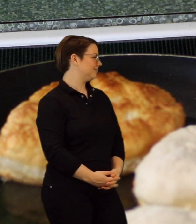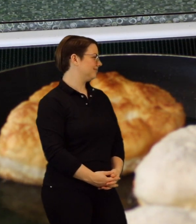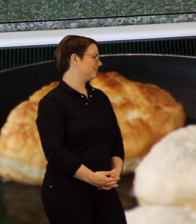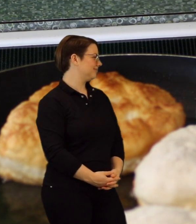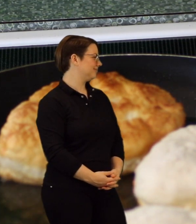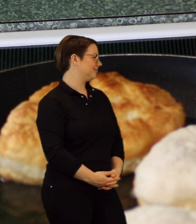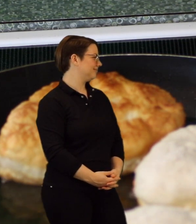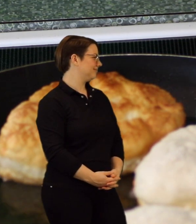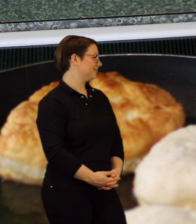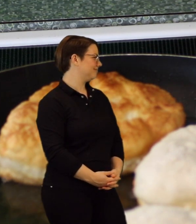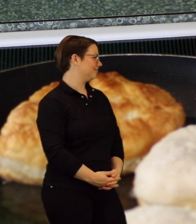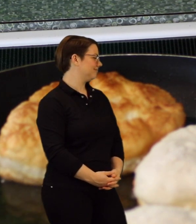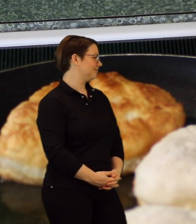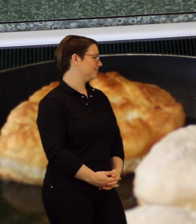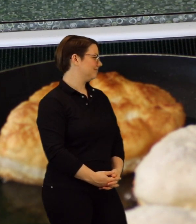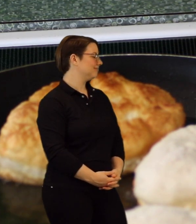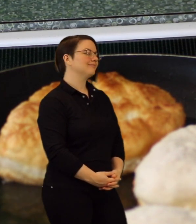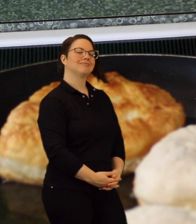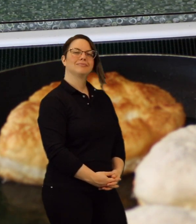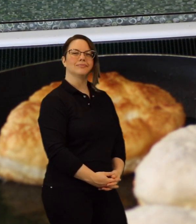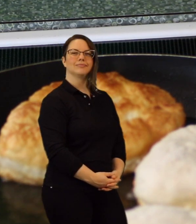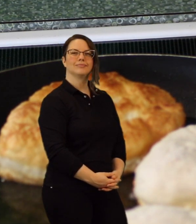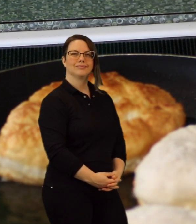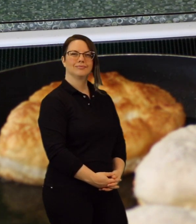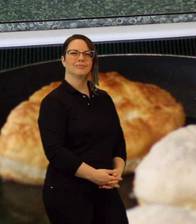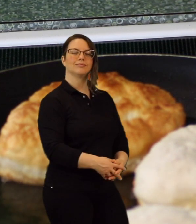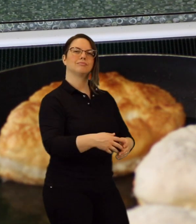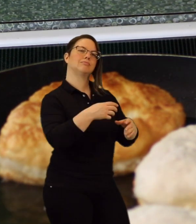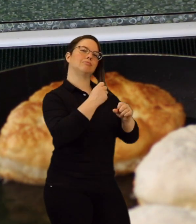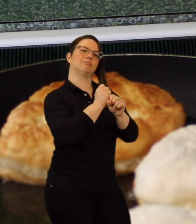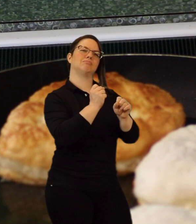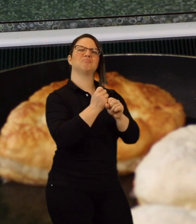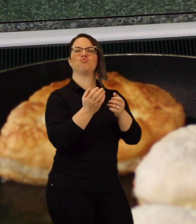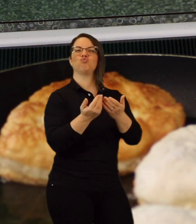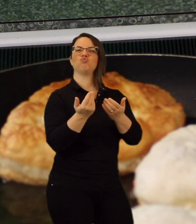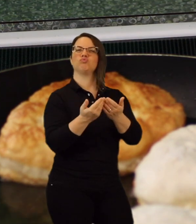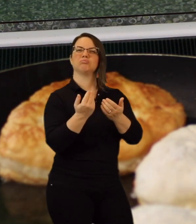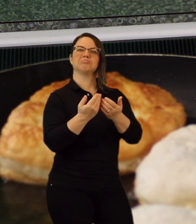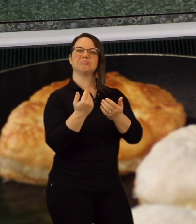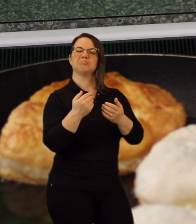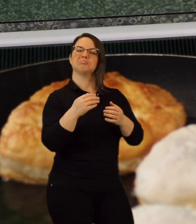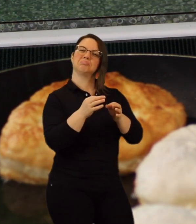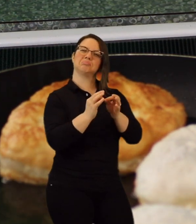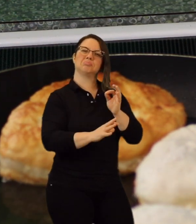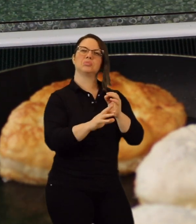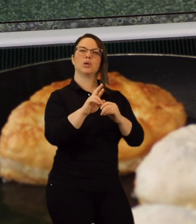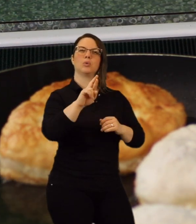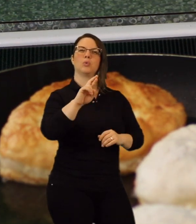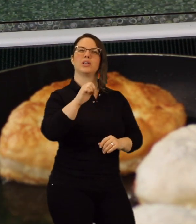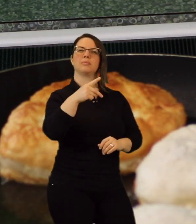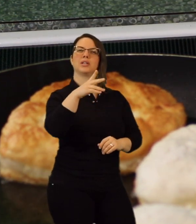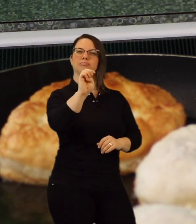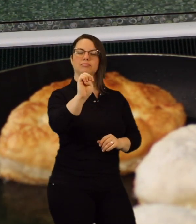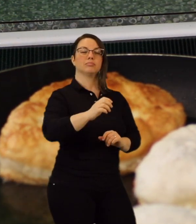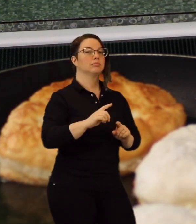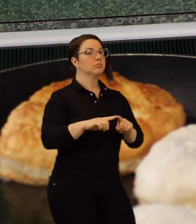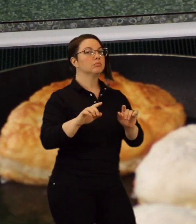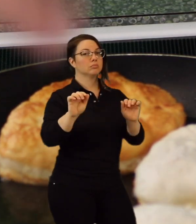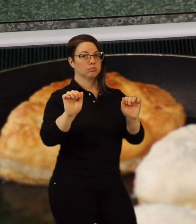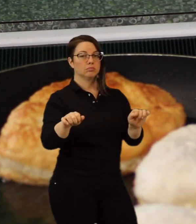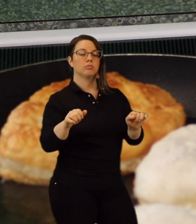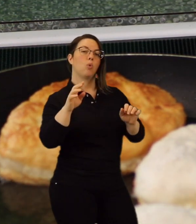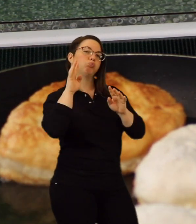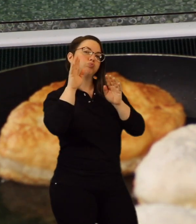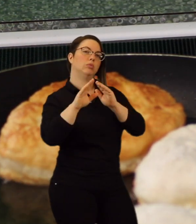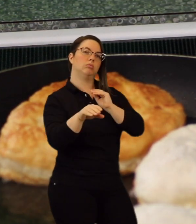Now this is a fairly simple recipe, but when you're making it, you can put in salt and sugar in